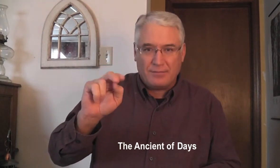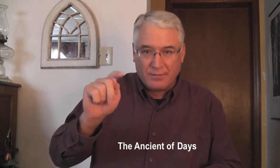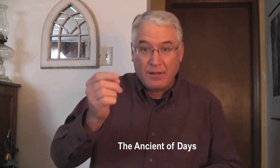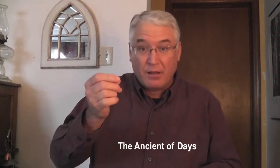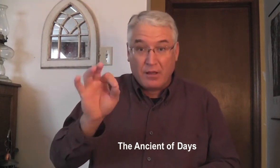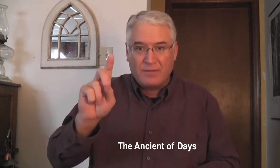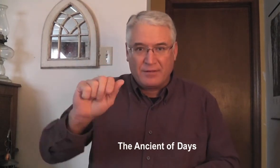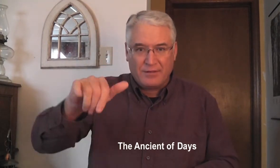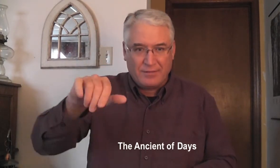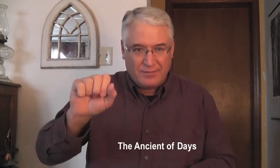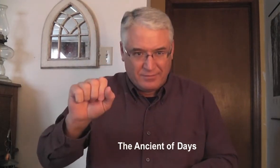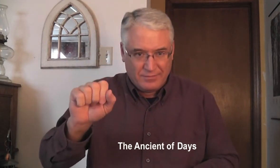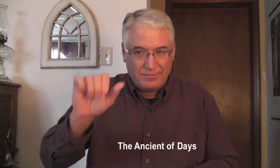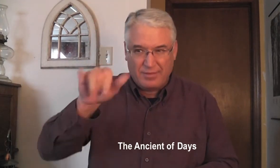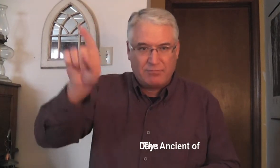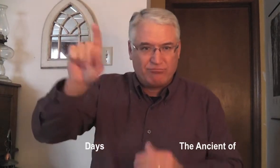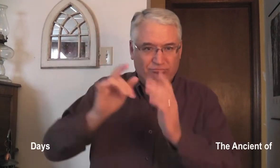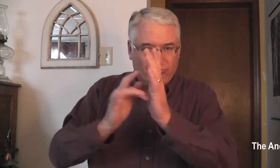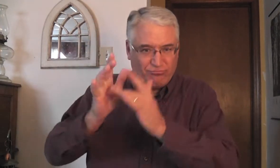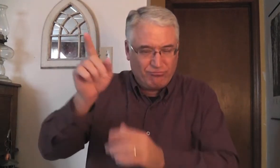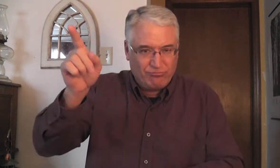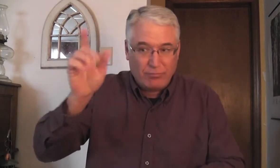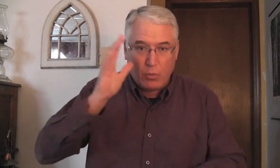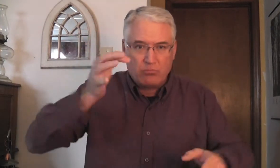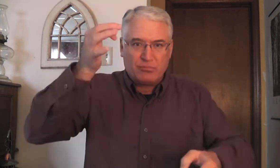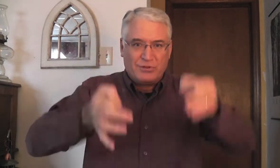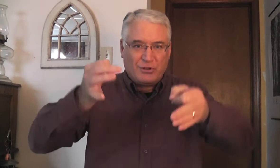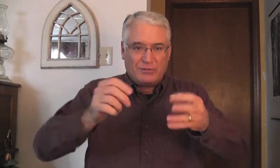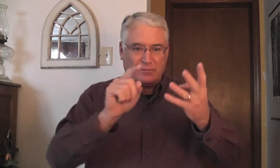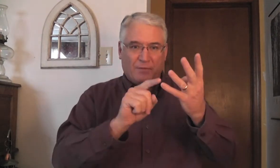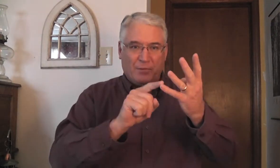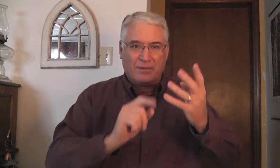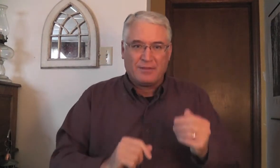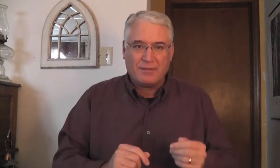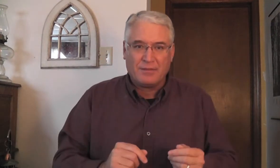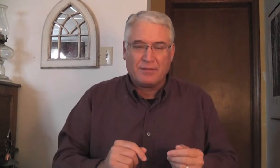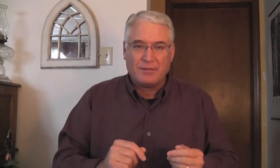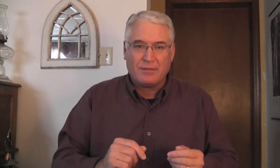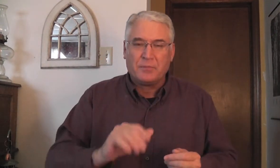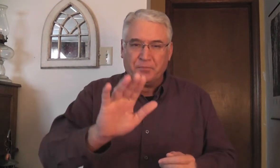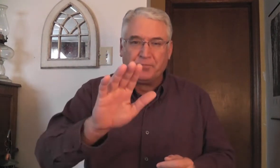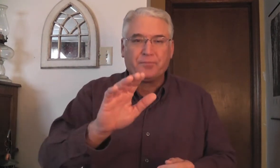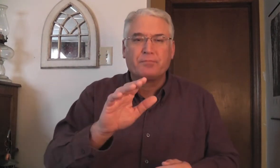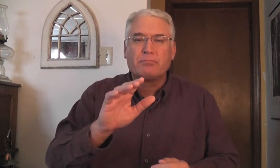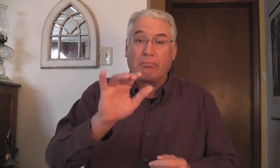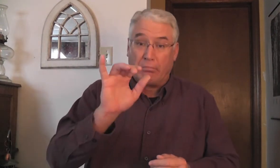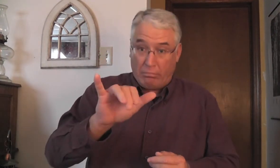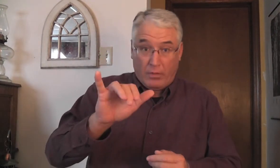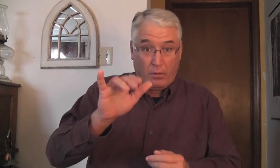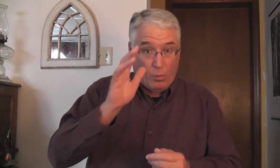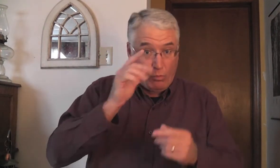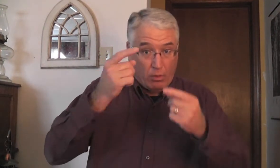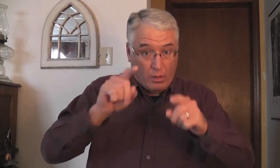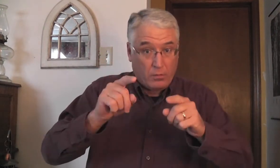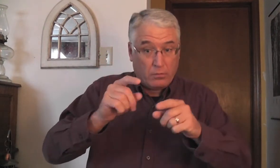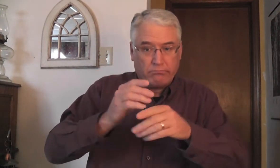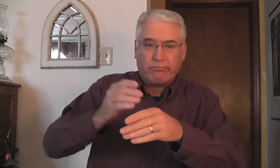And another thing is the Ancient of Days. And Jesus, he would judge the fourth